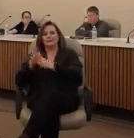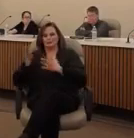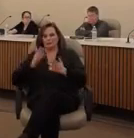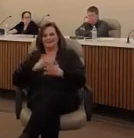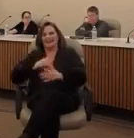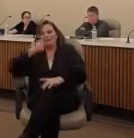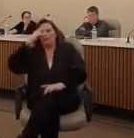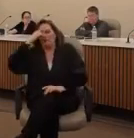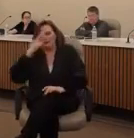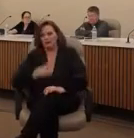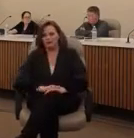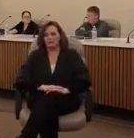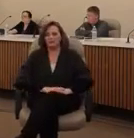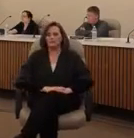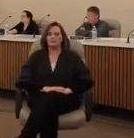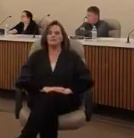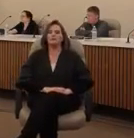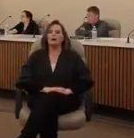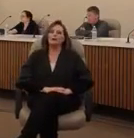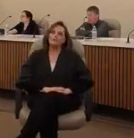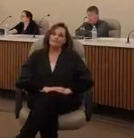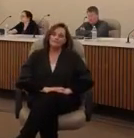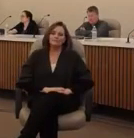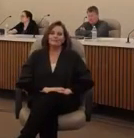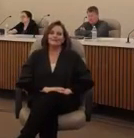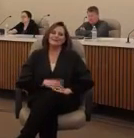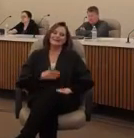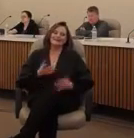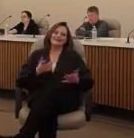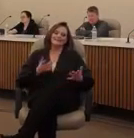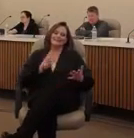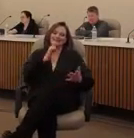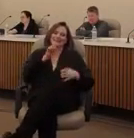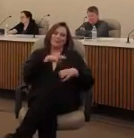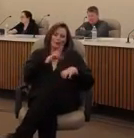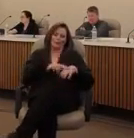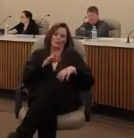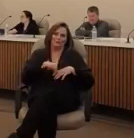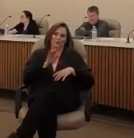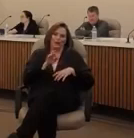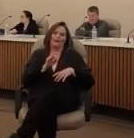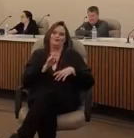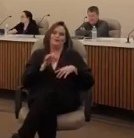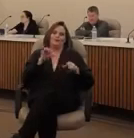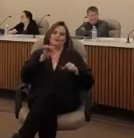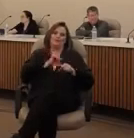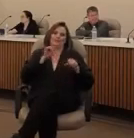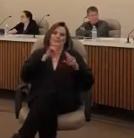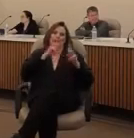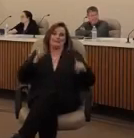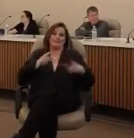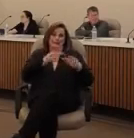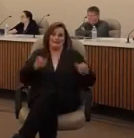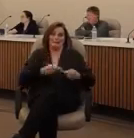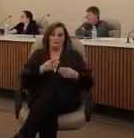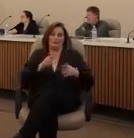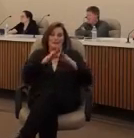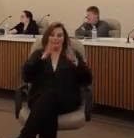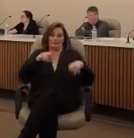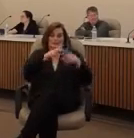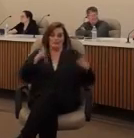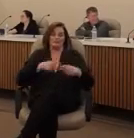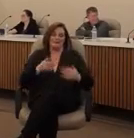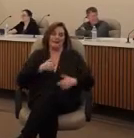that question. It's unusual to find full service, It is. but I will. the reason why I they're will asking take that back.